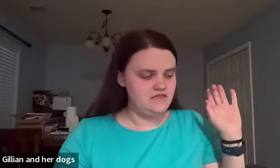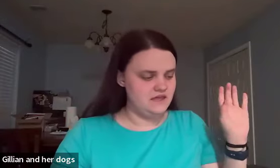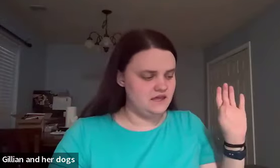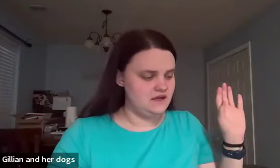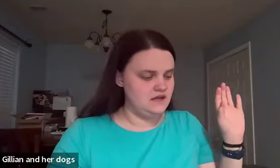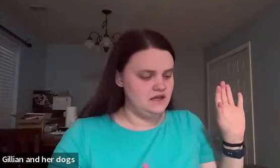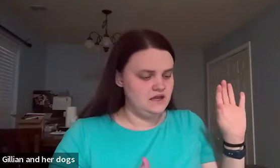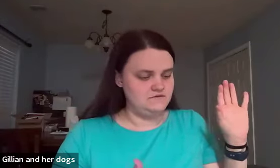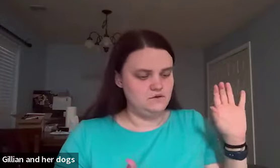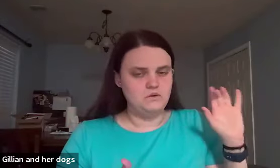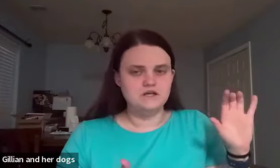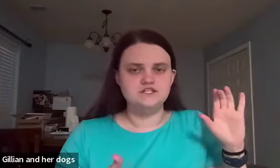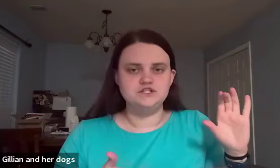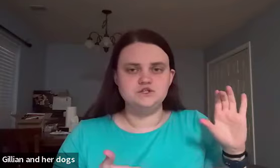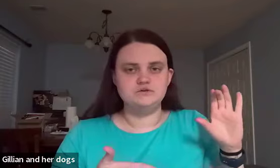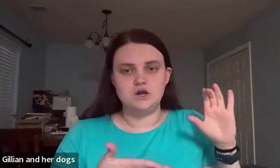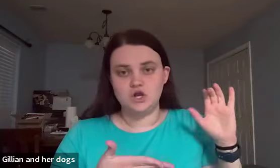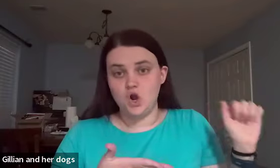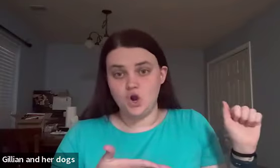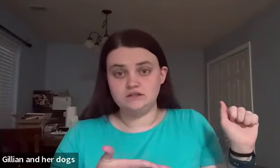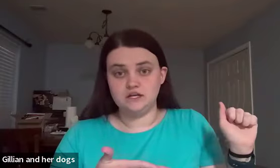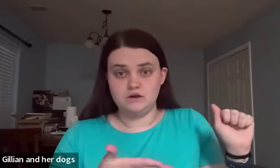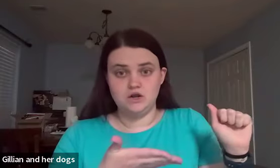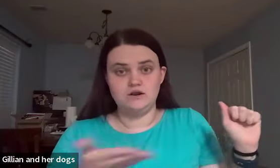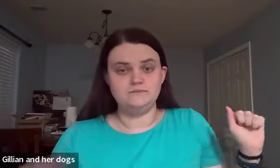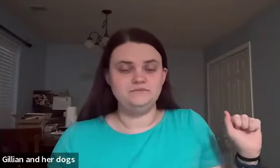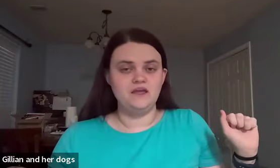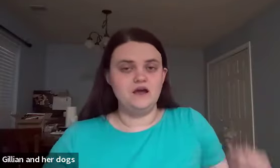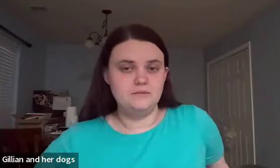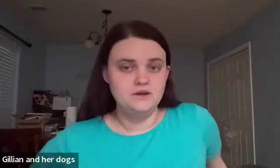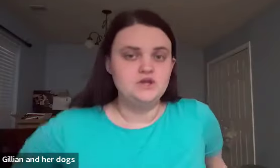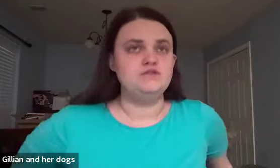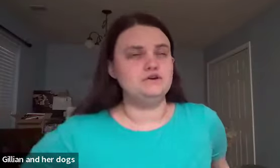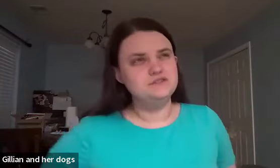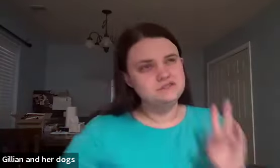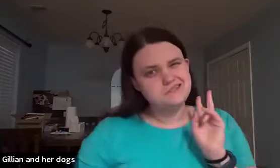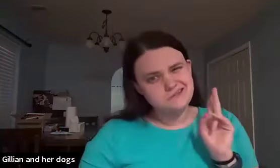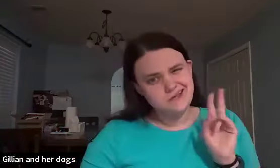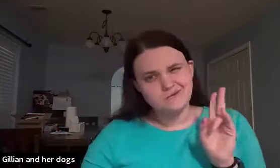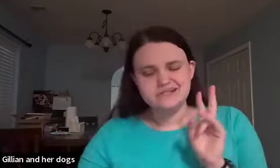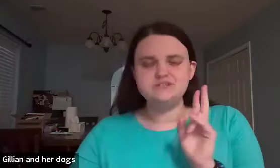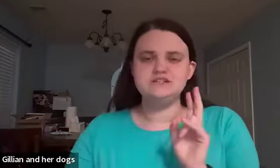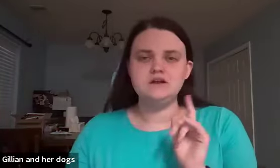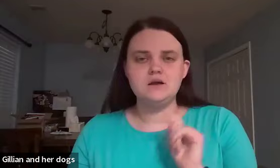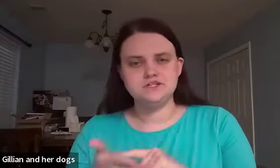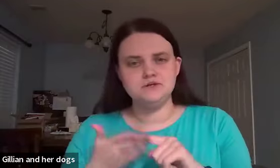And then if you wanted to do a card, like a credit card, there are two kind of ways you can do it. I'm going to show